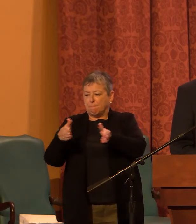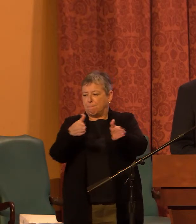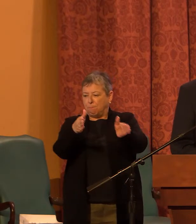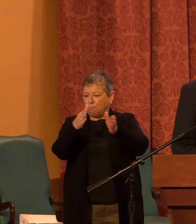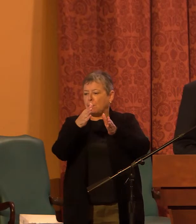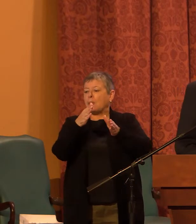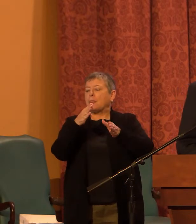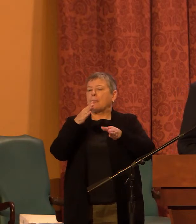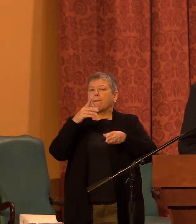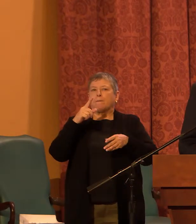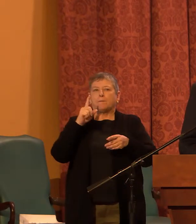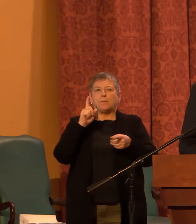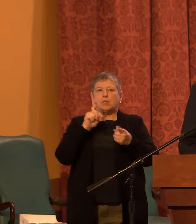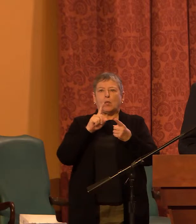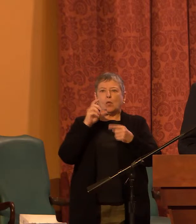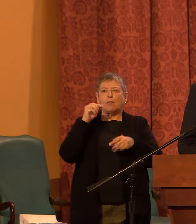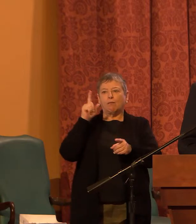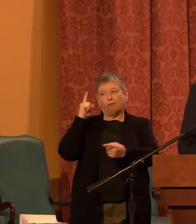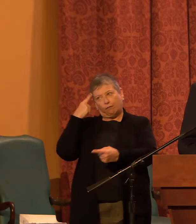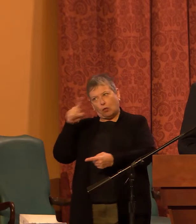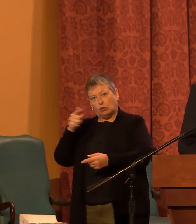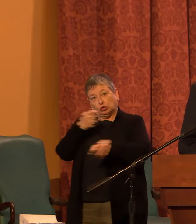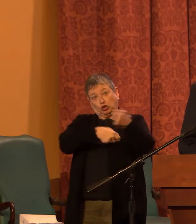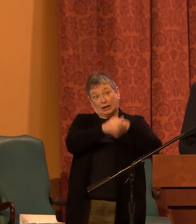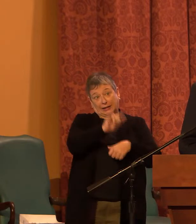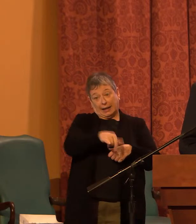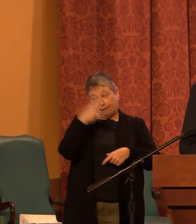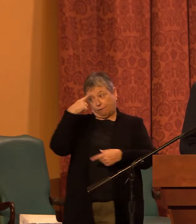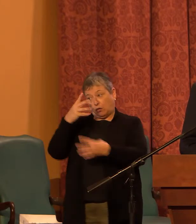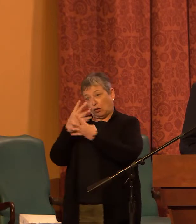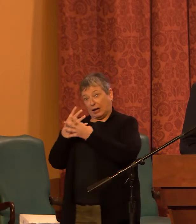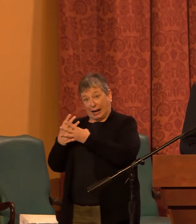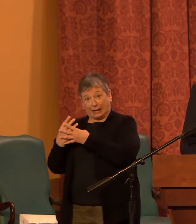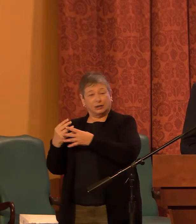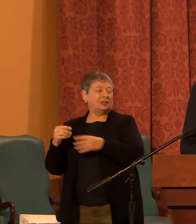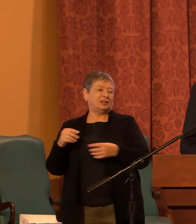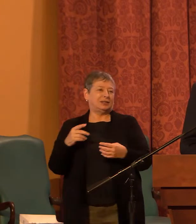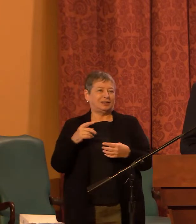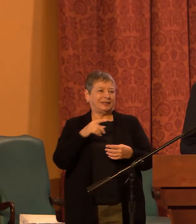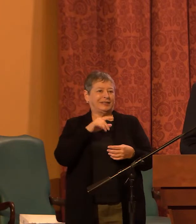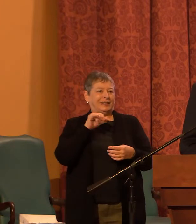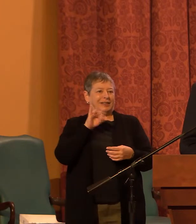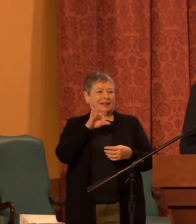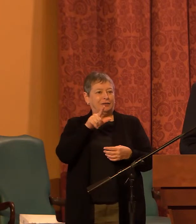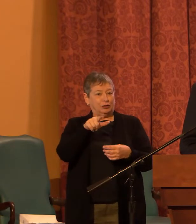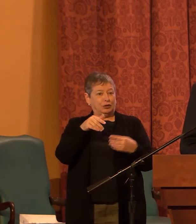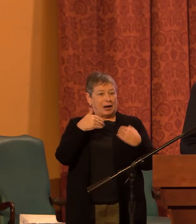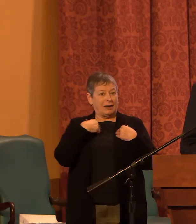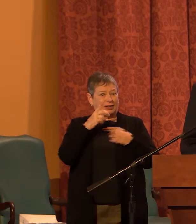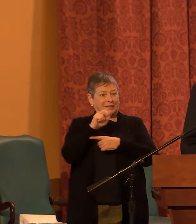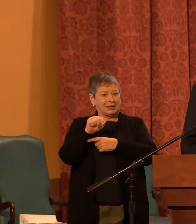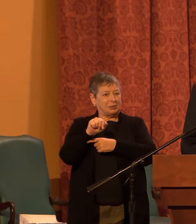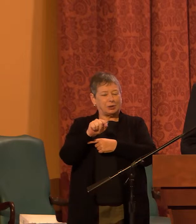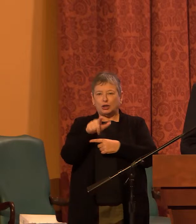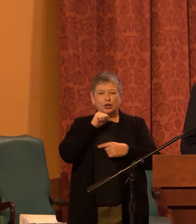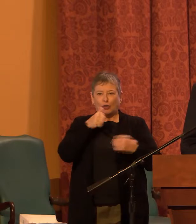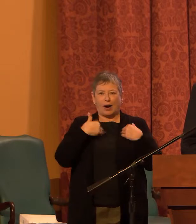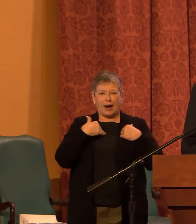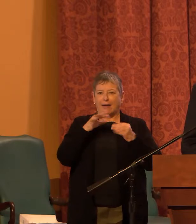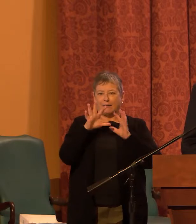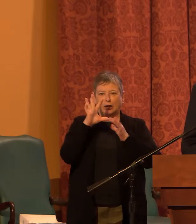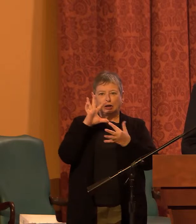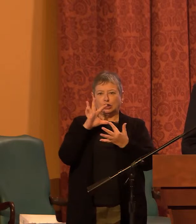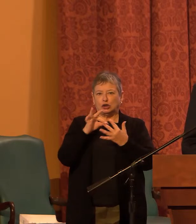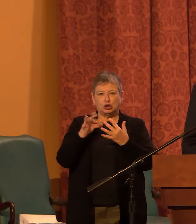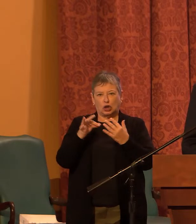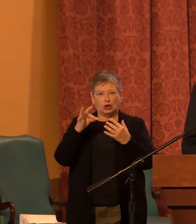lead role in a cage? If you have a disability, you got the walk-on part in the war. It's your decision whether you're going to take the